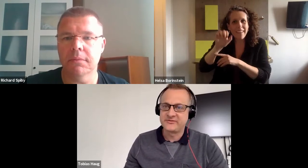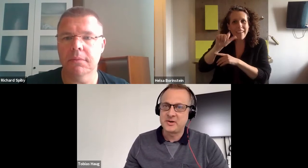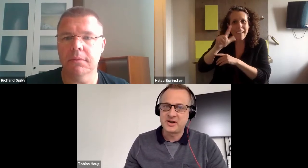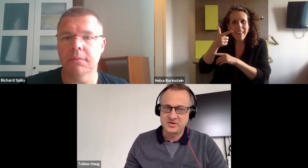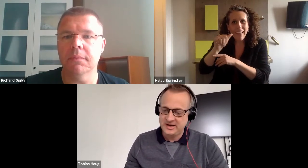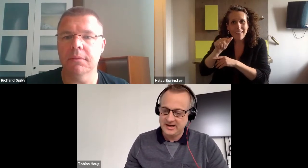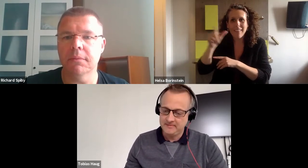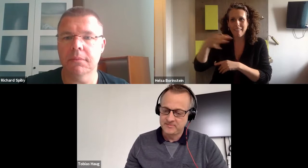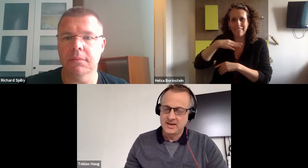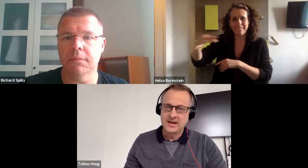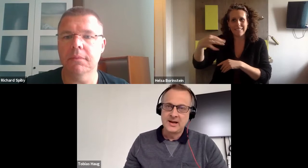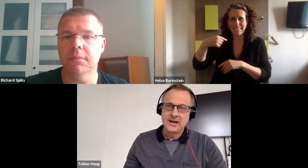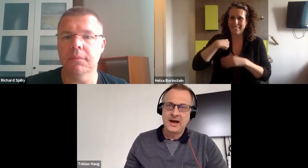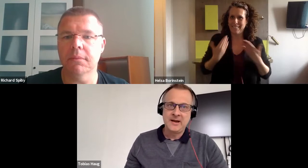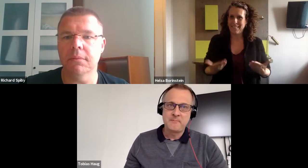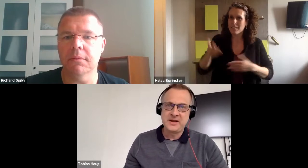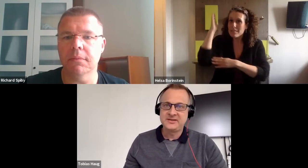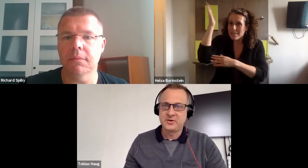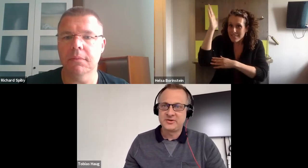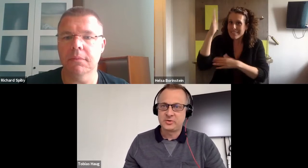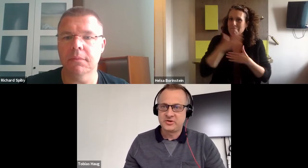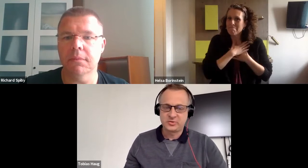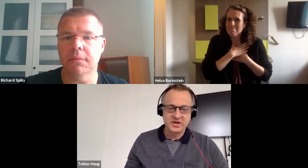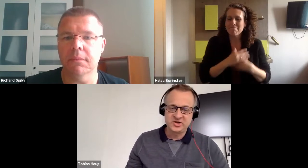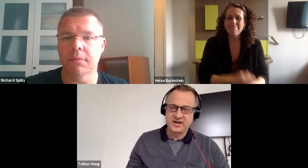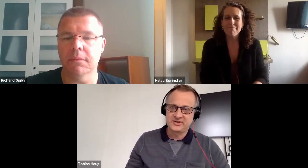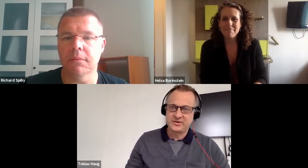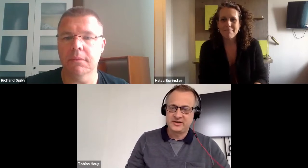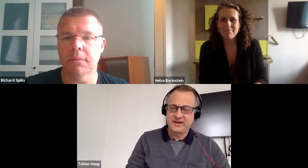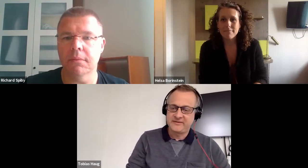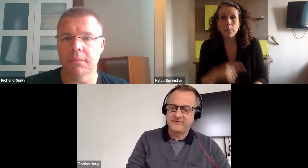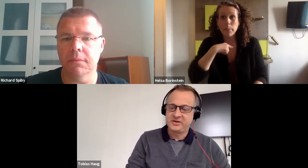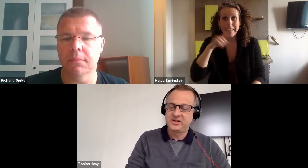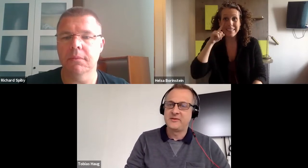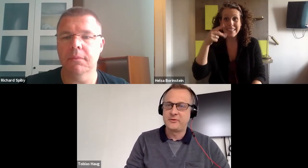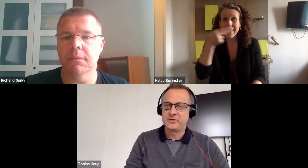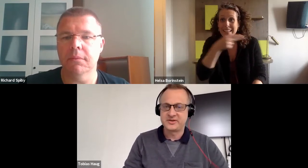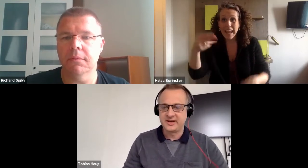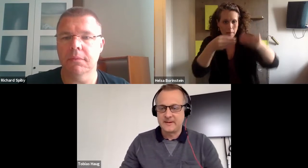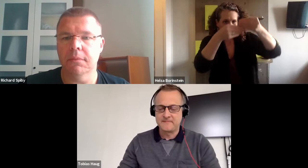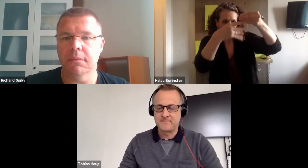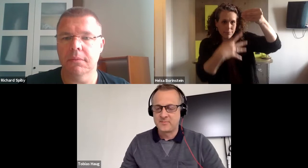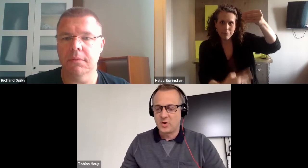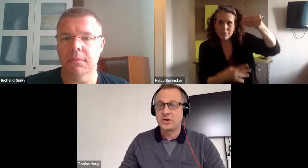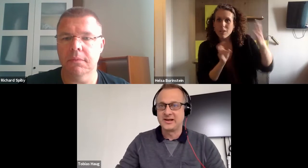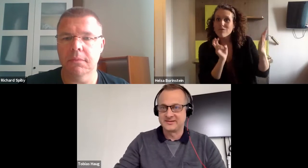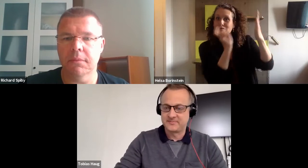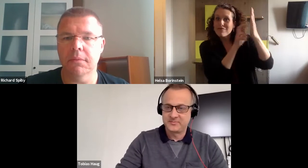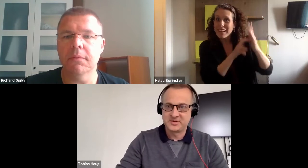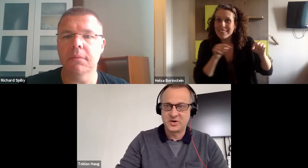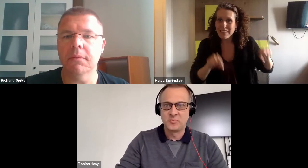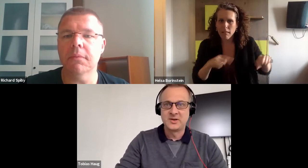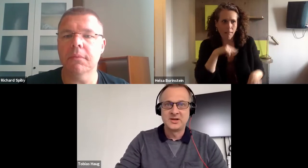this webinar today. Based on the registration, I saw that we have a very diverse